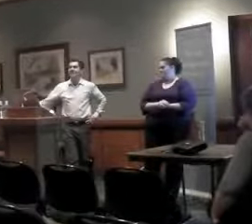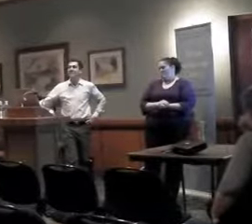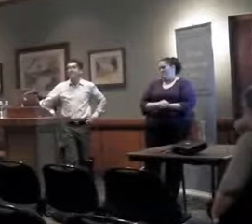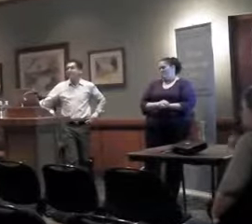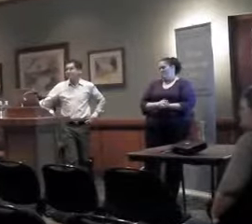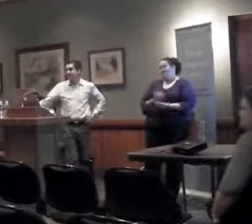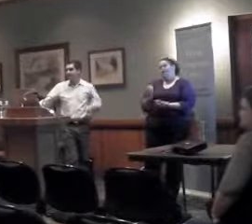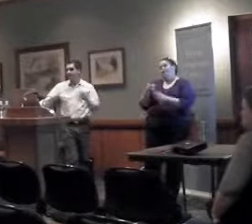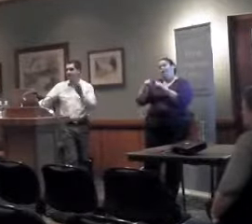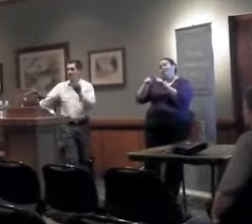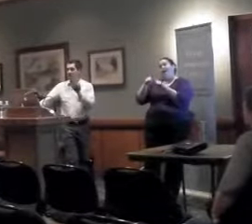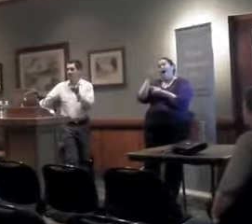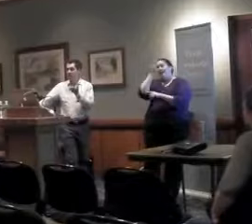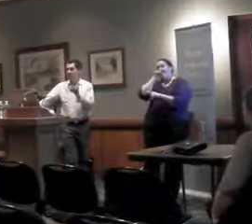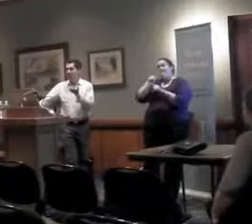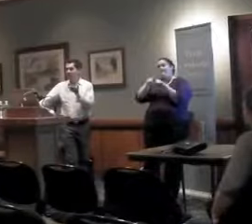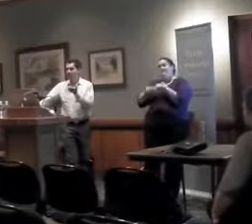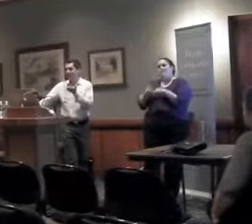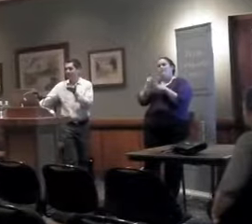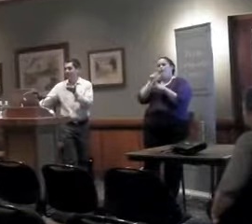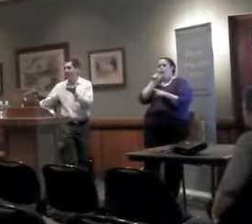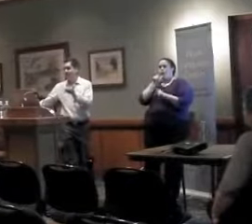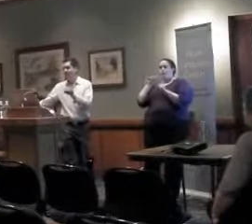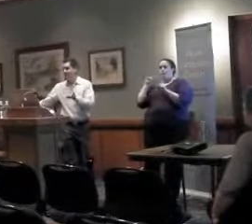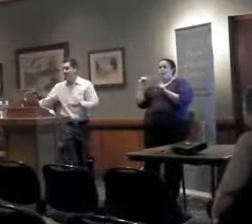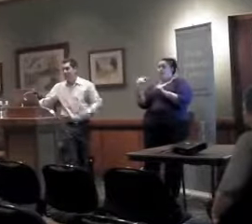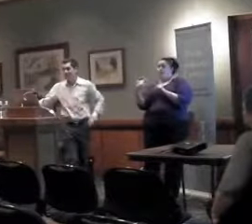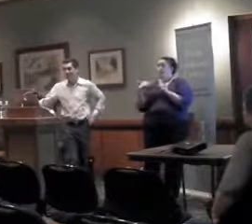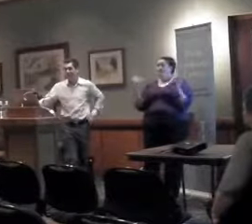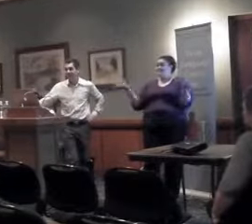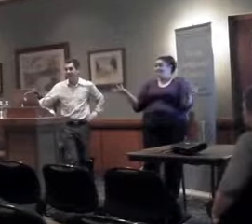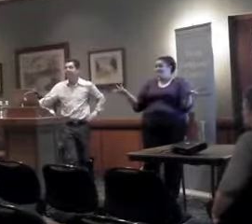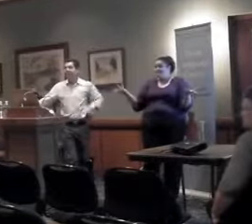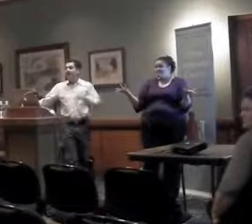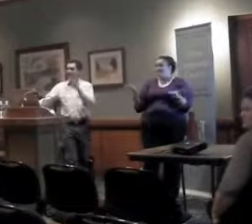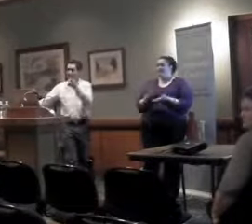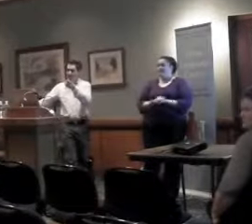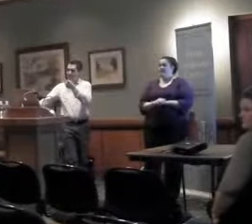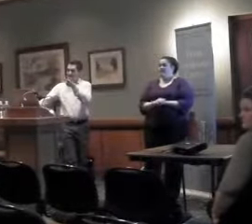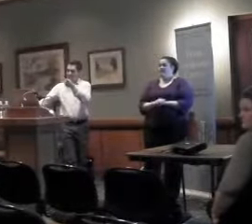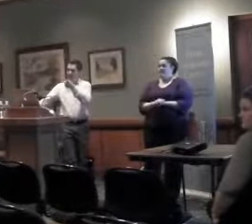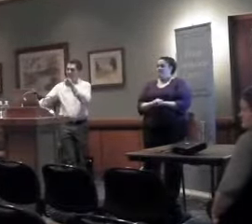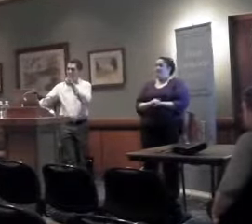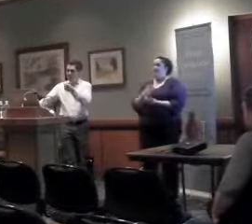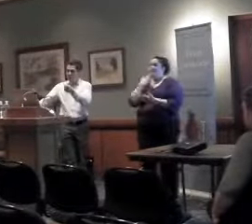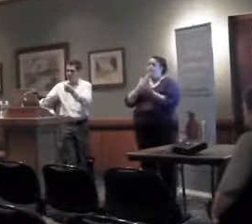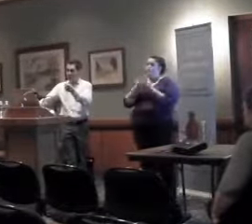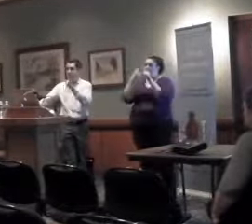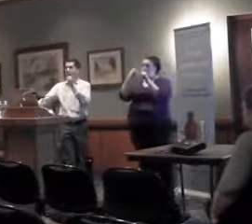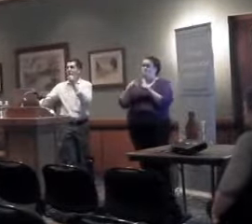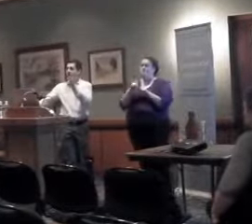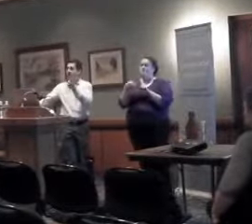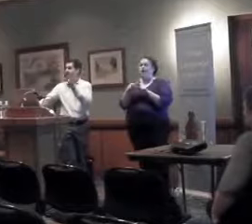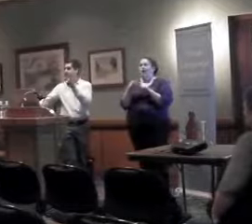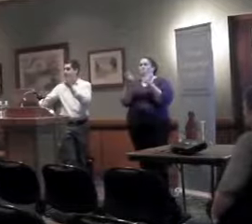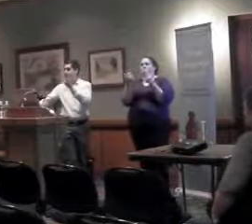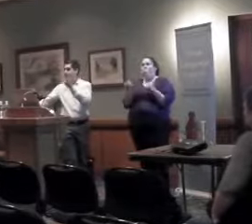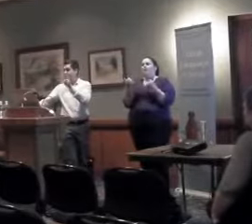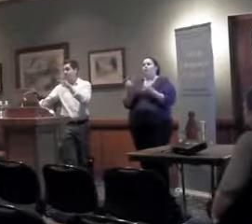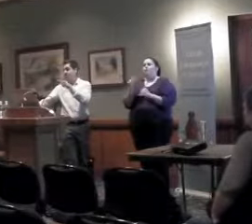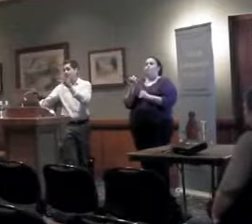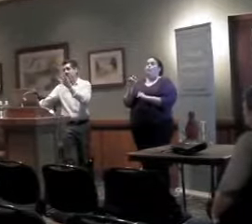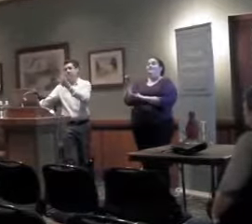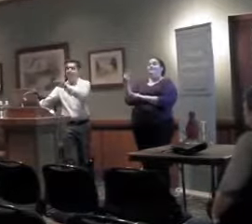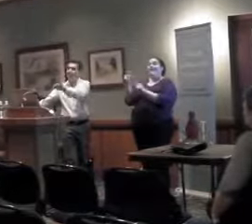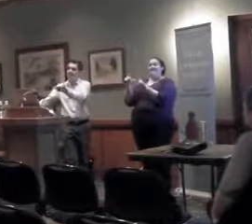So I guess it depends on whose perspective you're trying to describe this from, too. But that's a good point about modern language or second language is